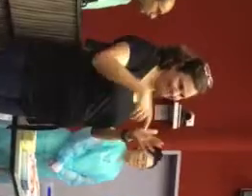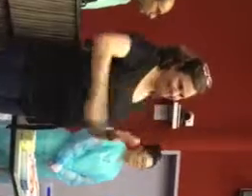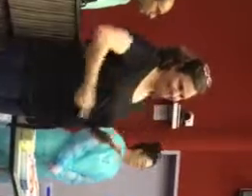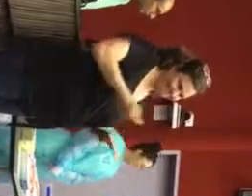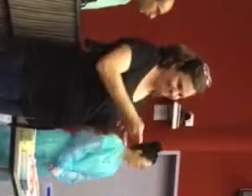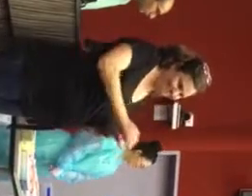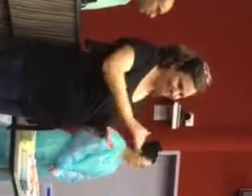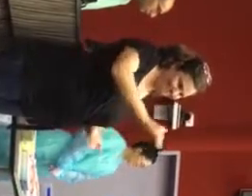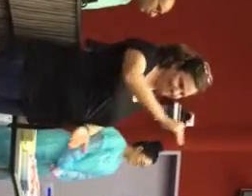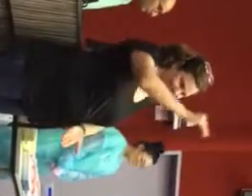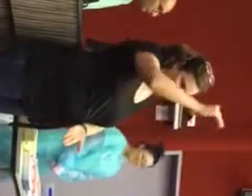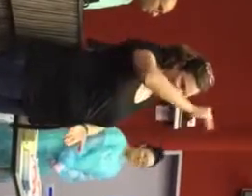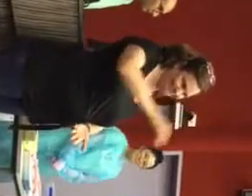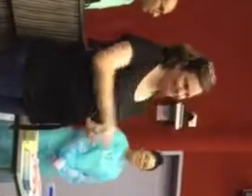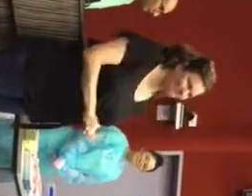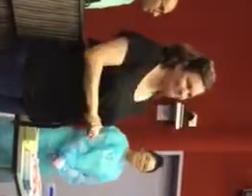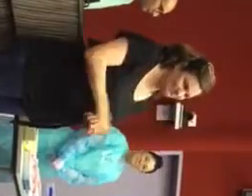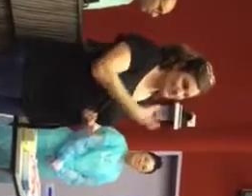having a conventional denture made.